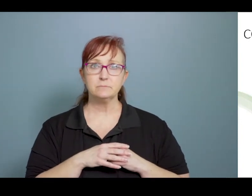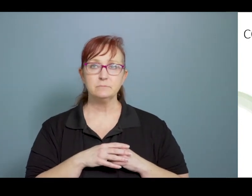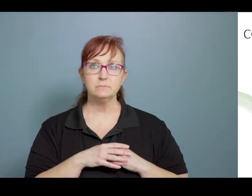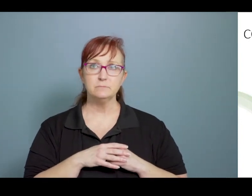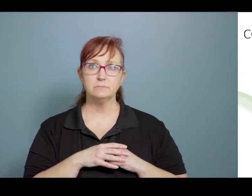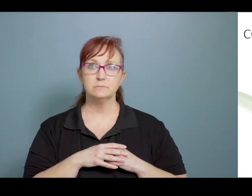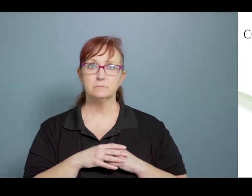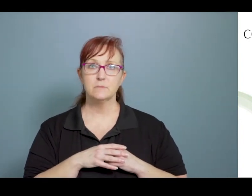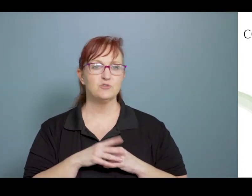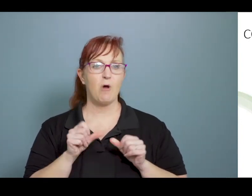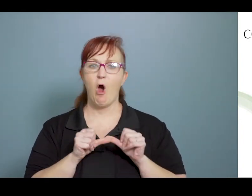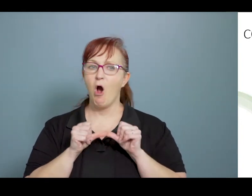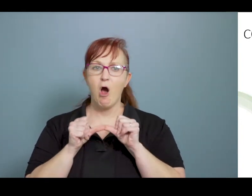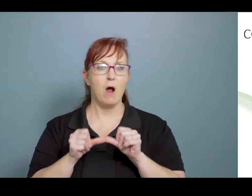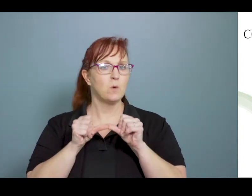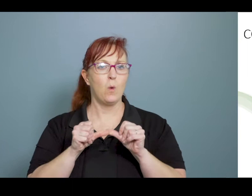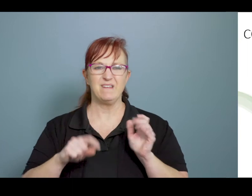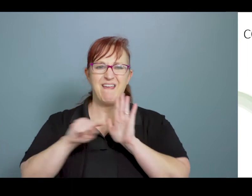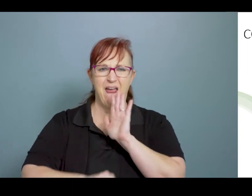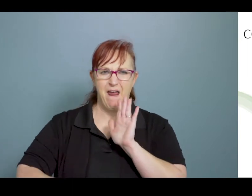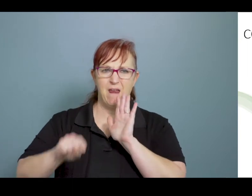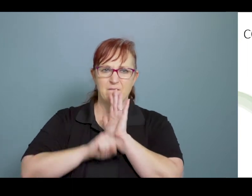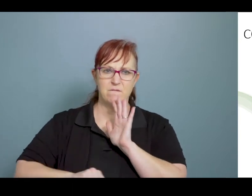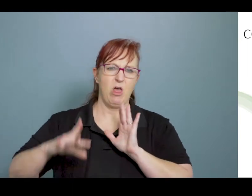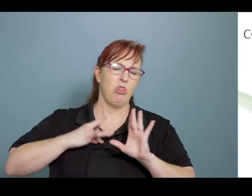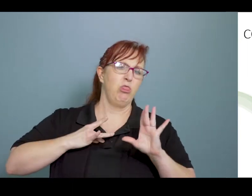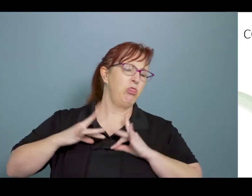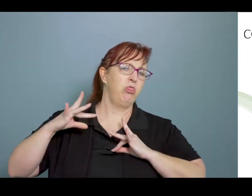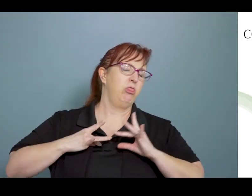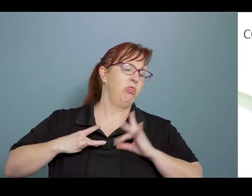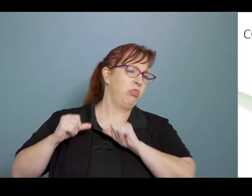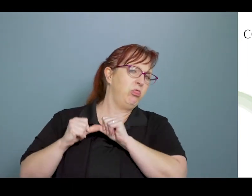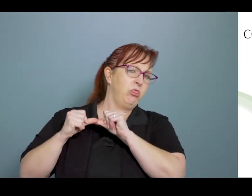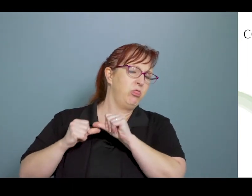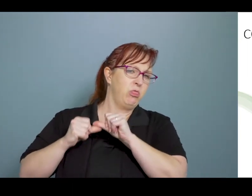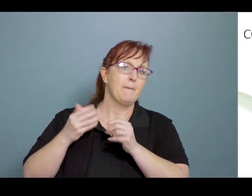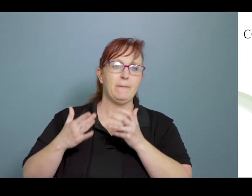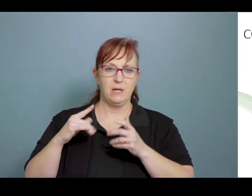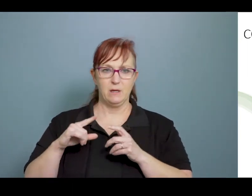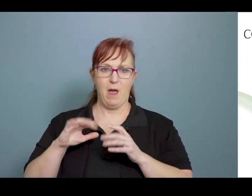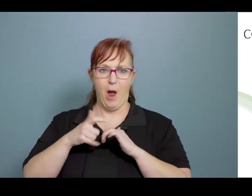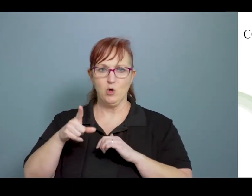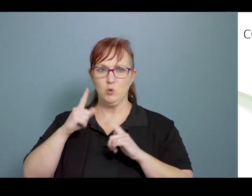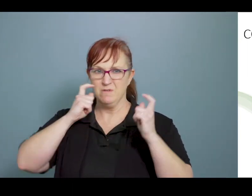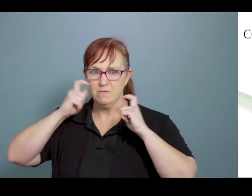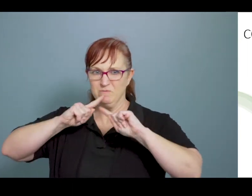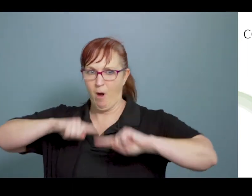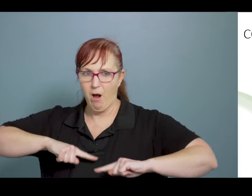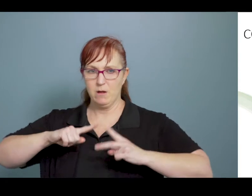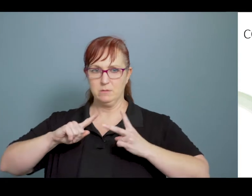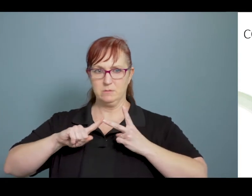these kind of ongoing changing negative emotions alter how we respond to things, alter our